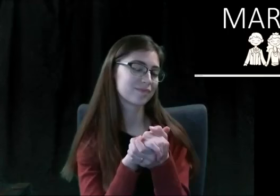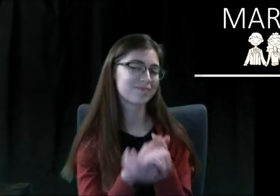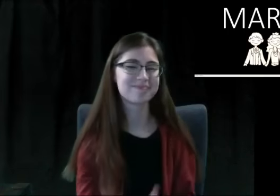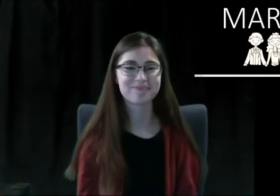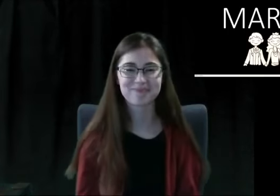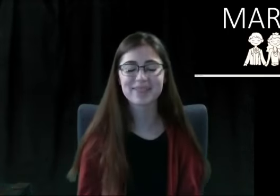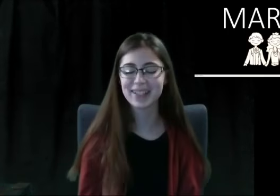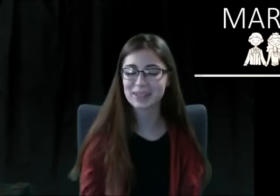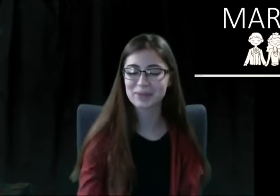Good.